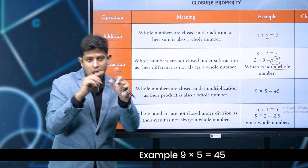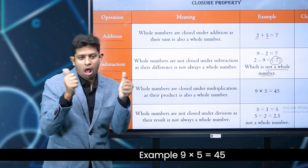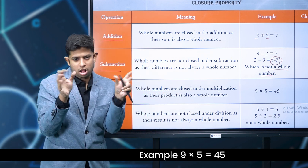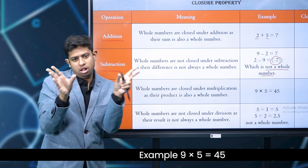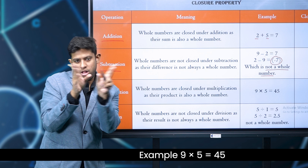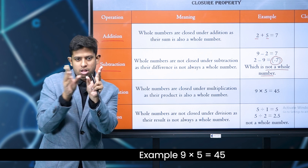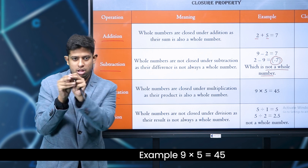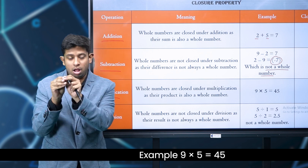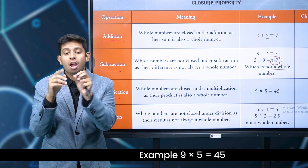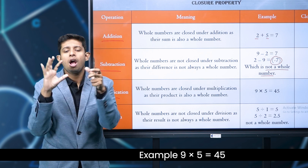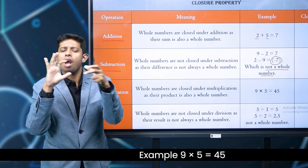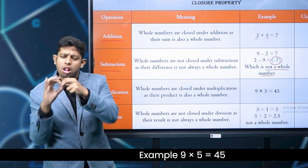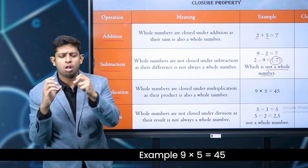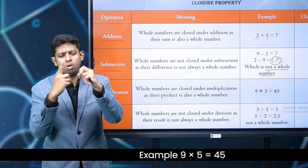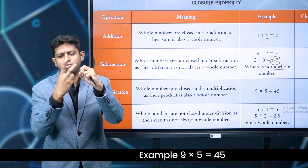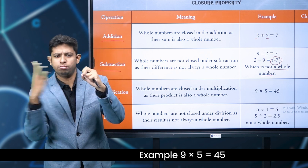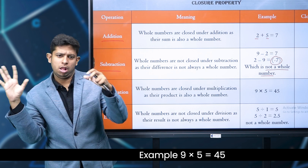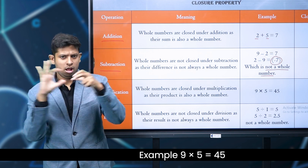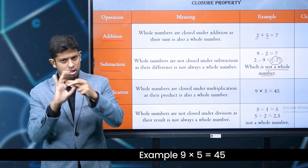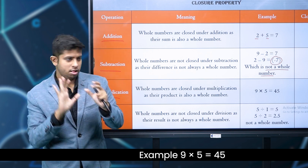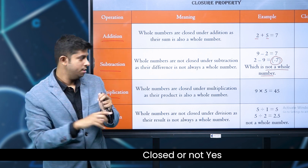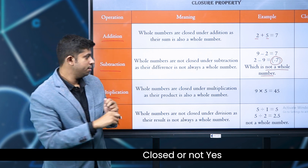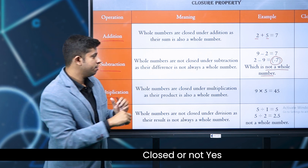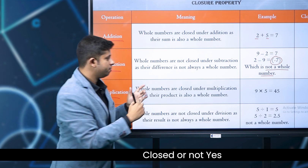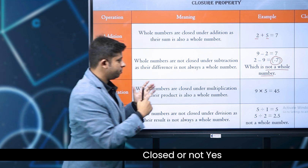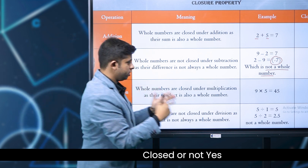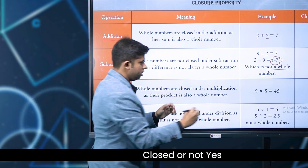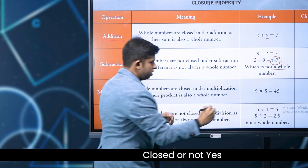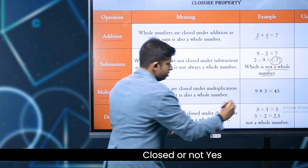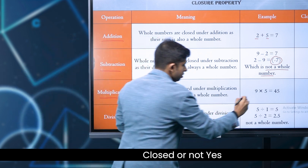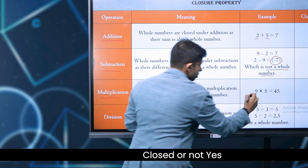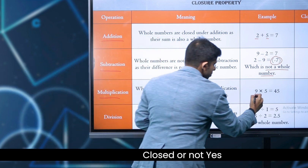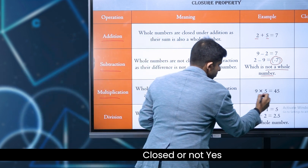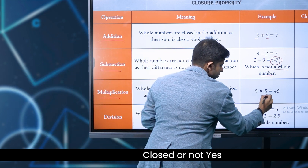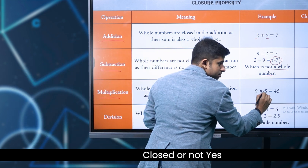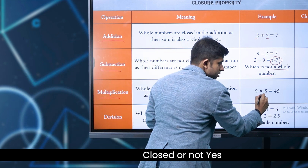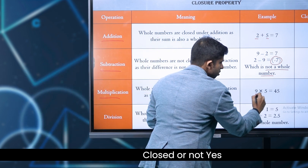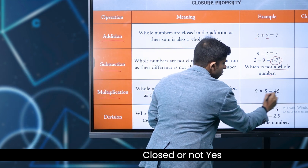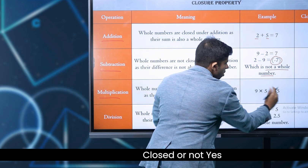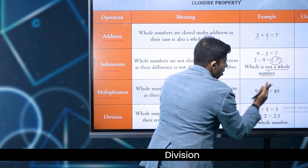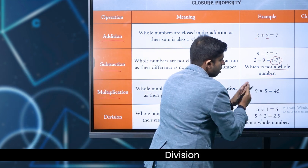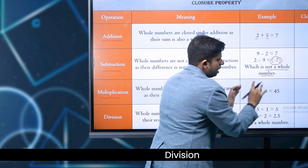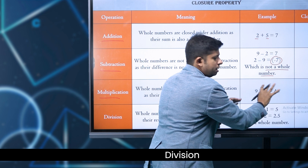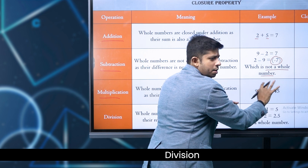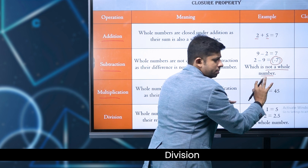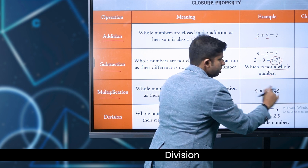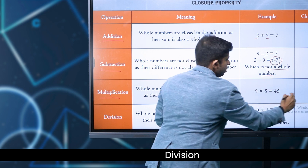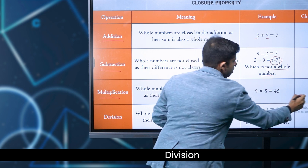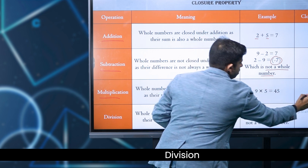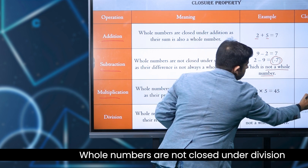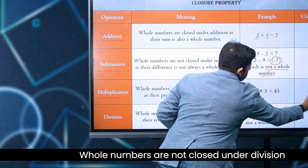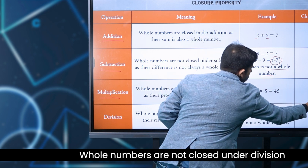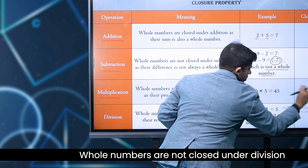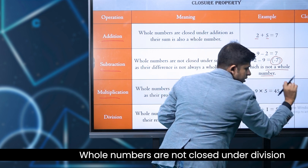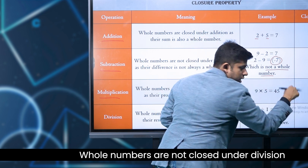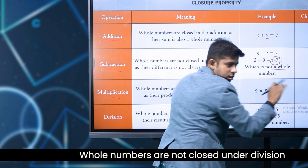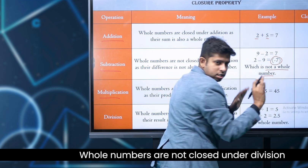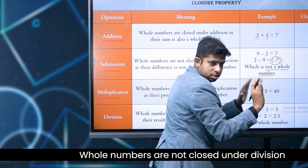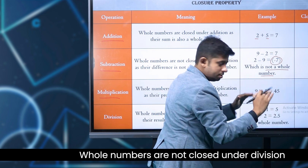Example, 9 into 5 is equal to 45. Closed or not? Yes. Division. Whole numbers are